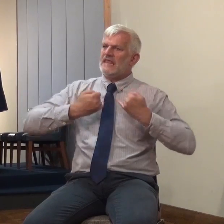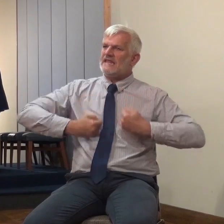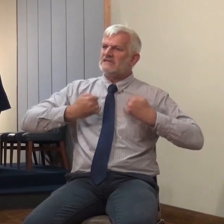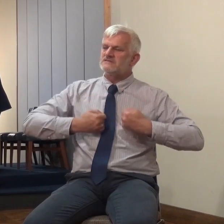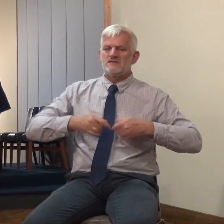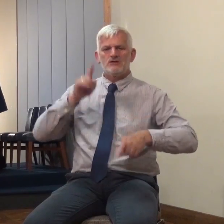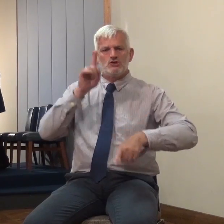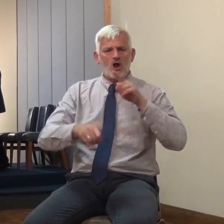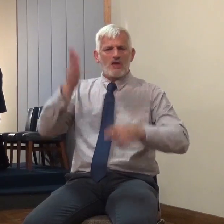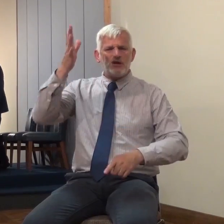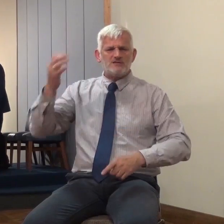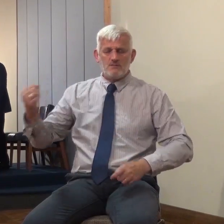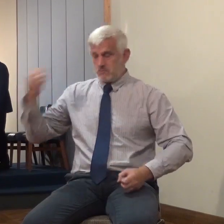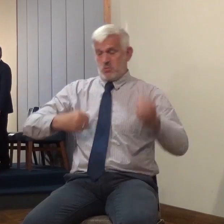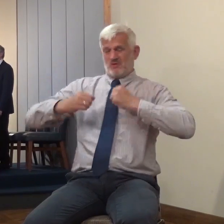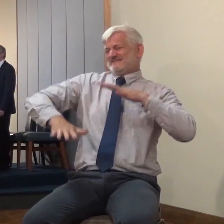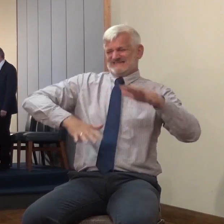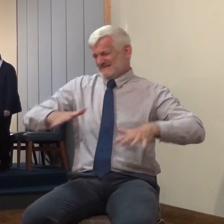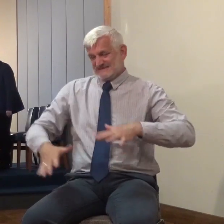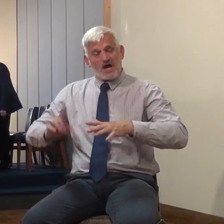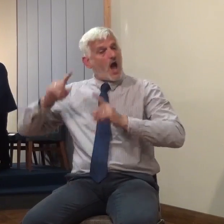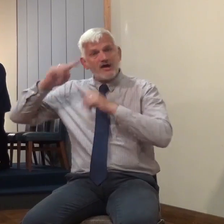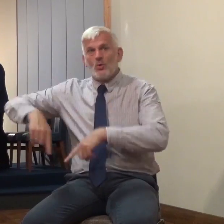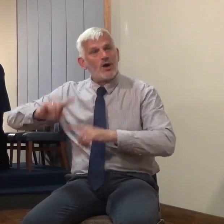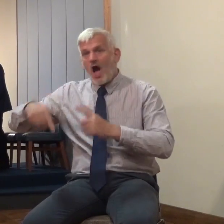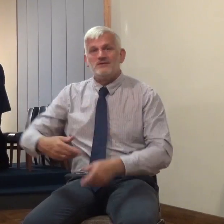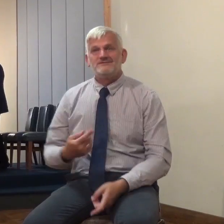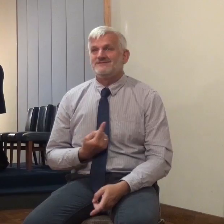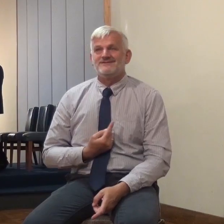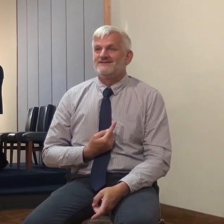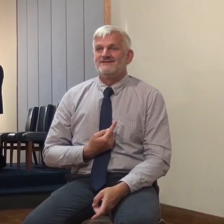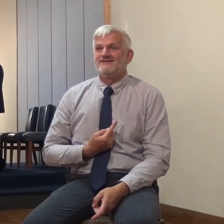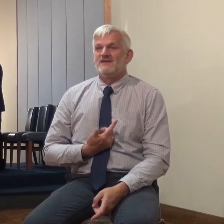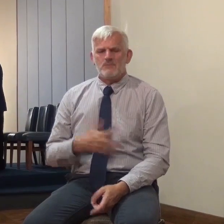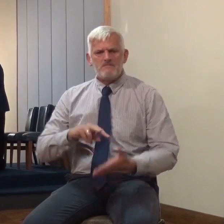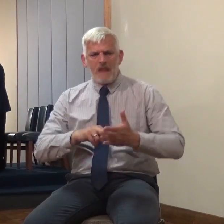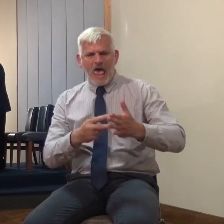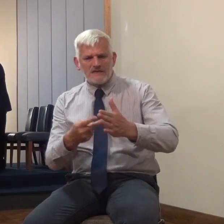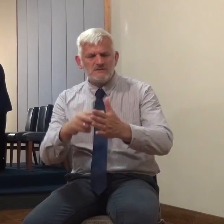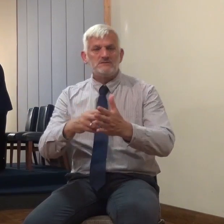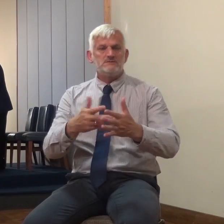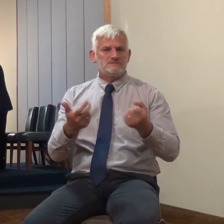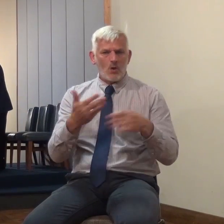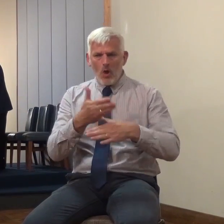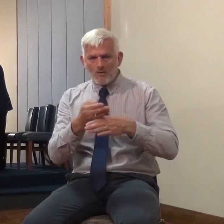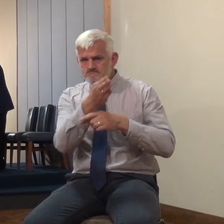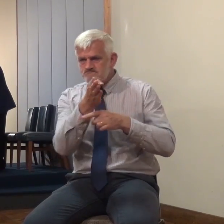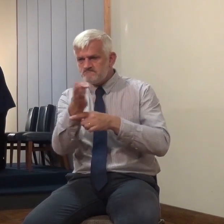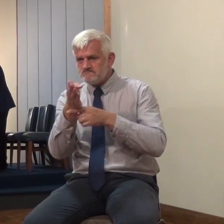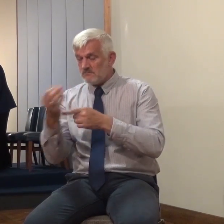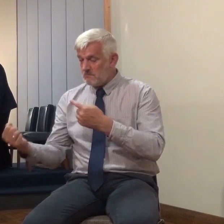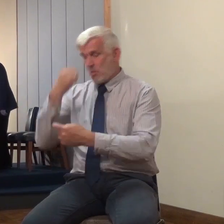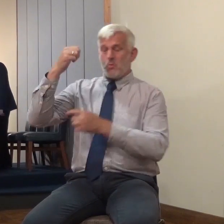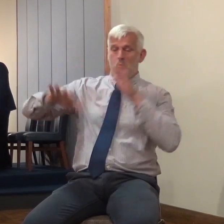cannot be ignored, which puts everything out of joint, all plans, all the work that he had hoped to